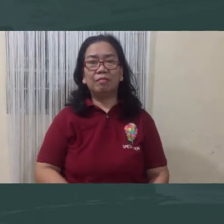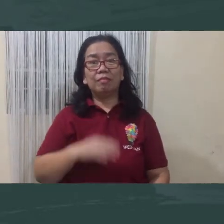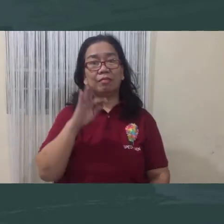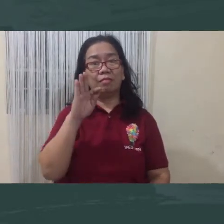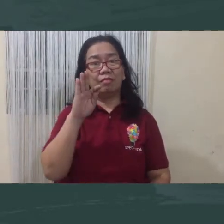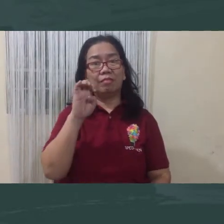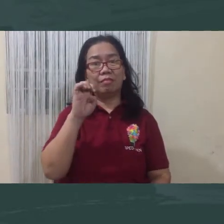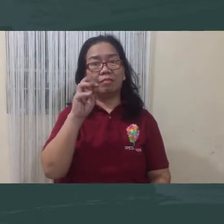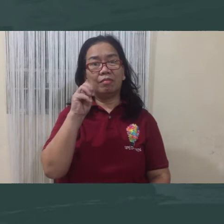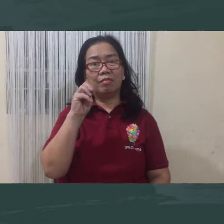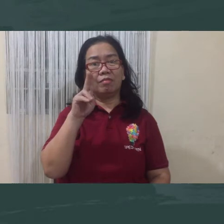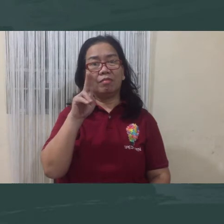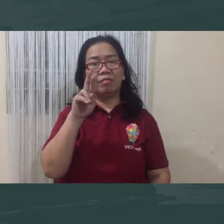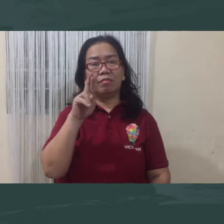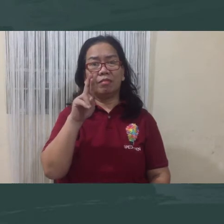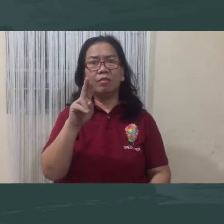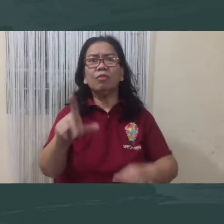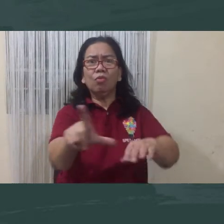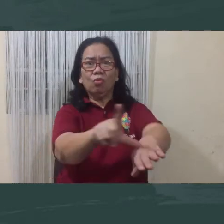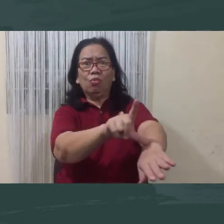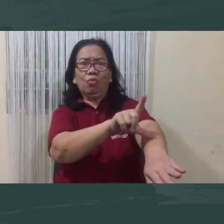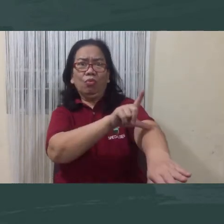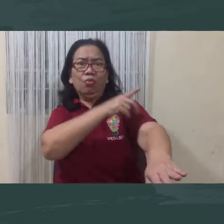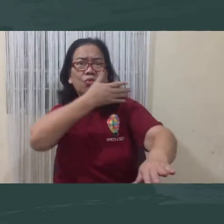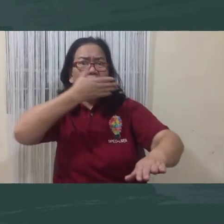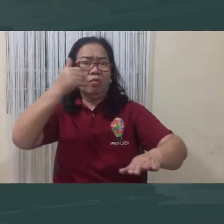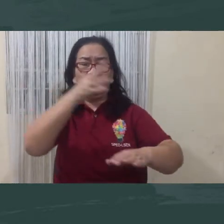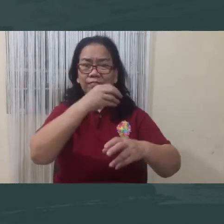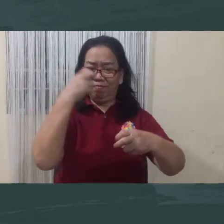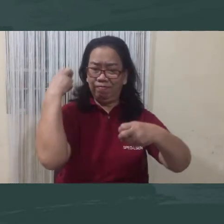Femur is the longest and strongest bone.